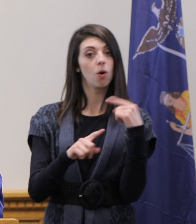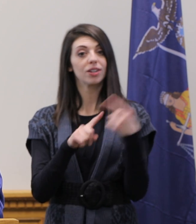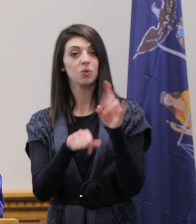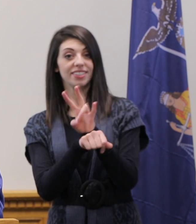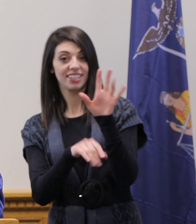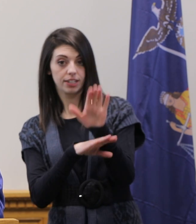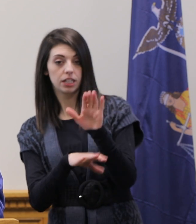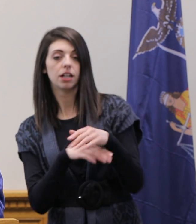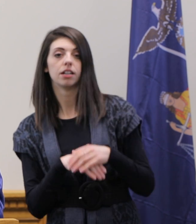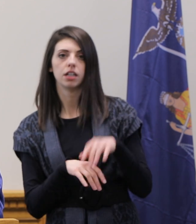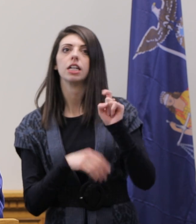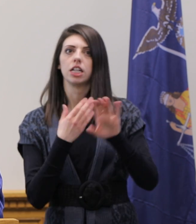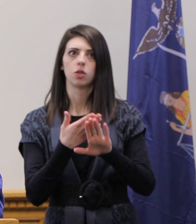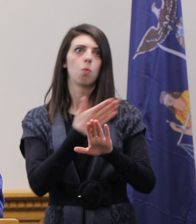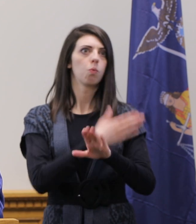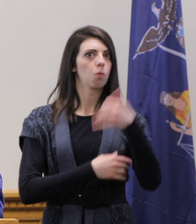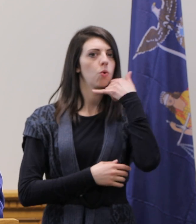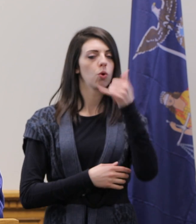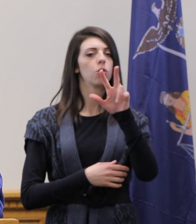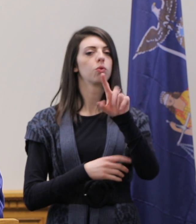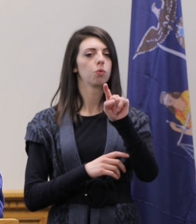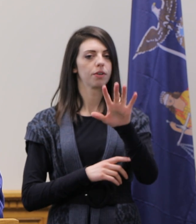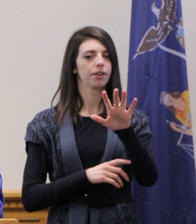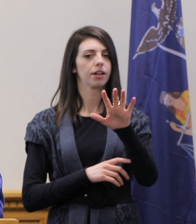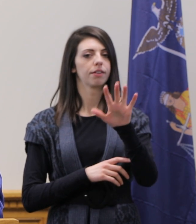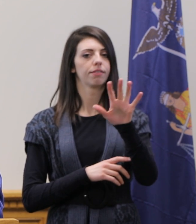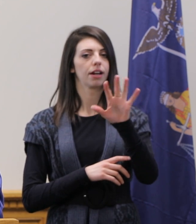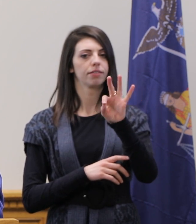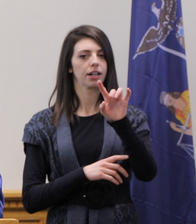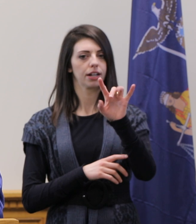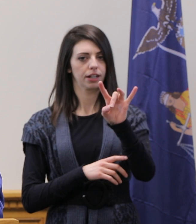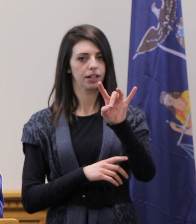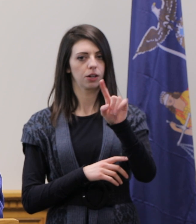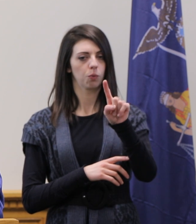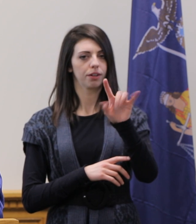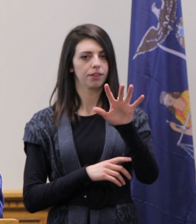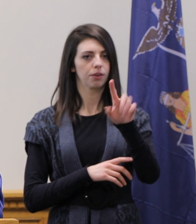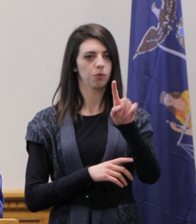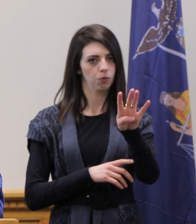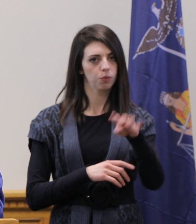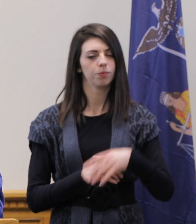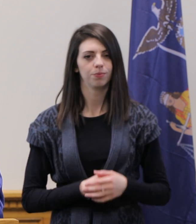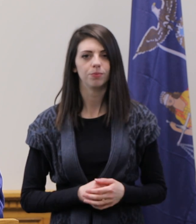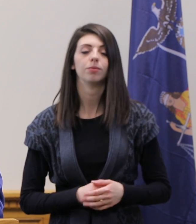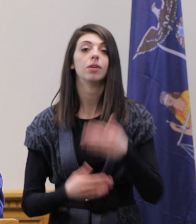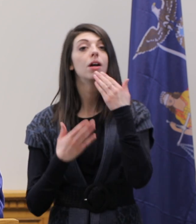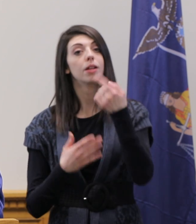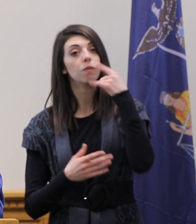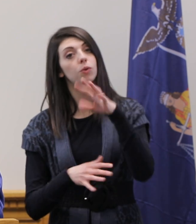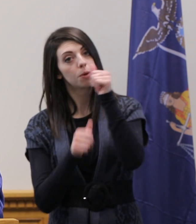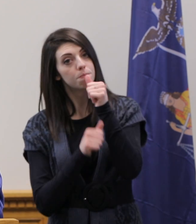should be made in advance by calling 315-598-1514. Thank you for